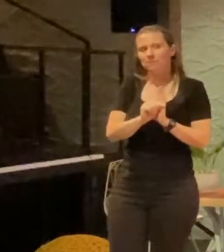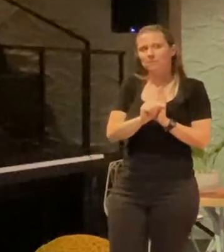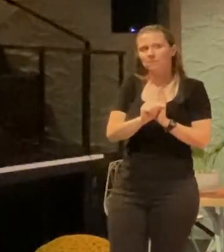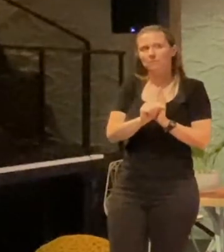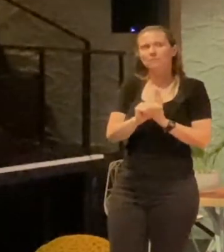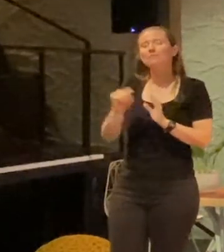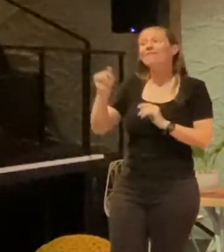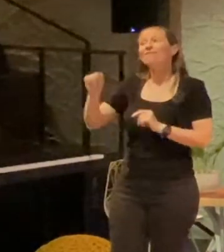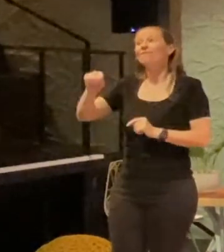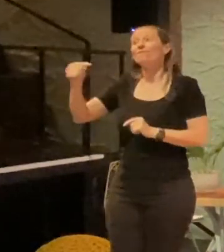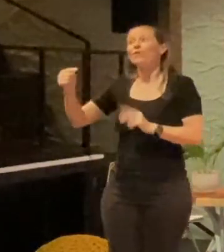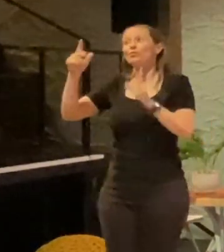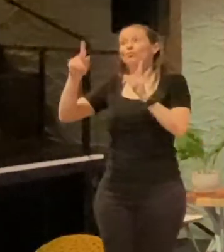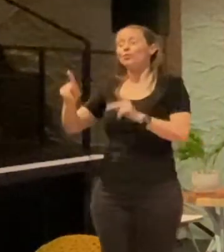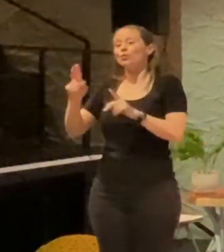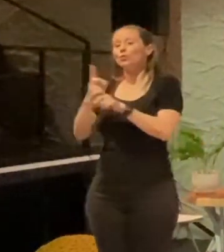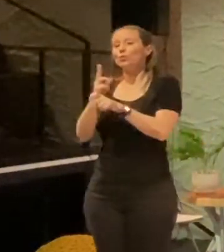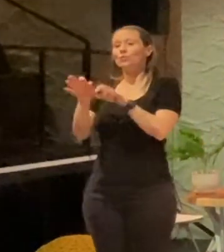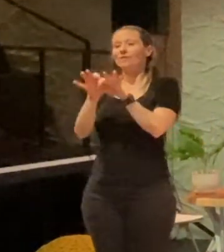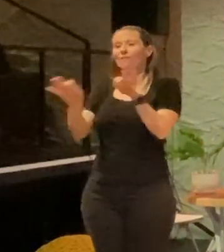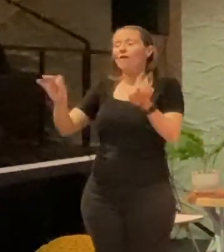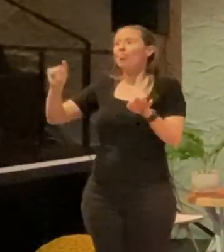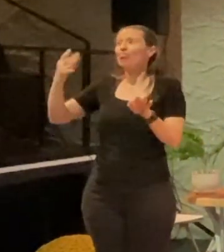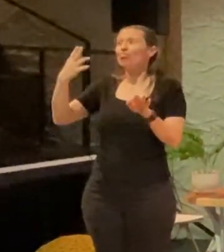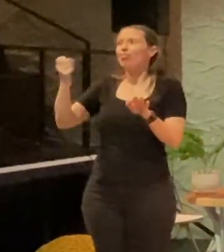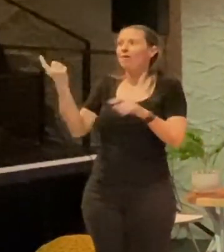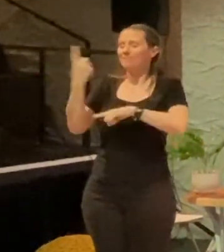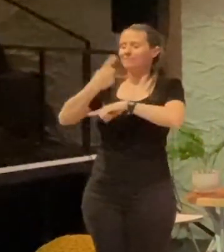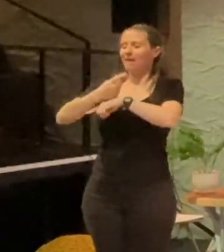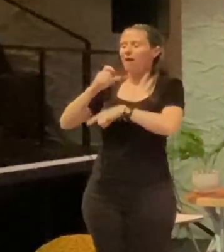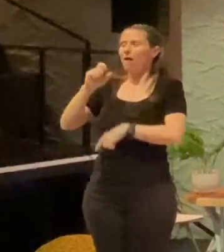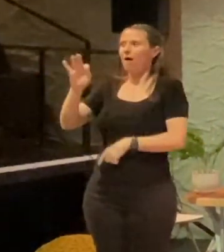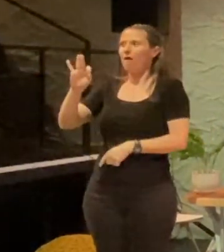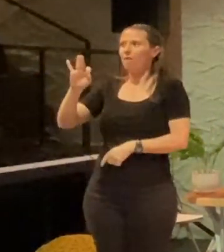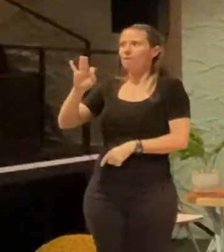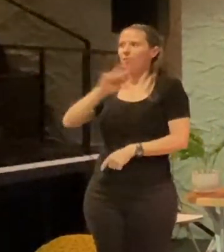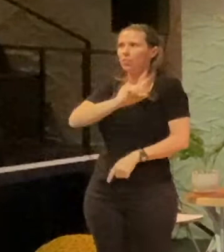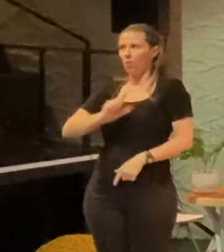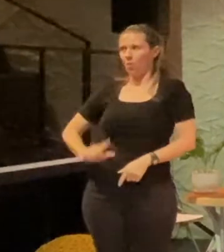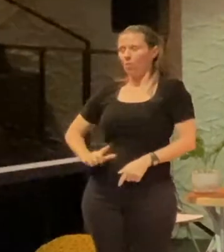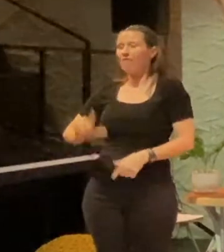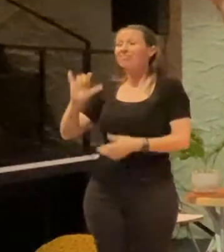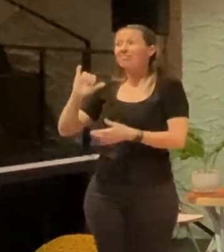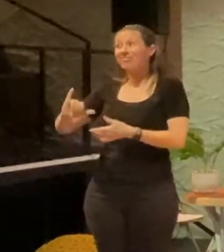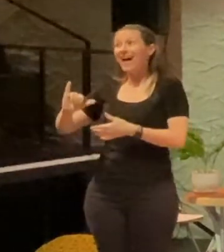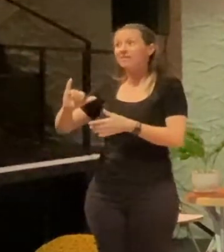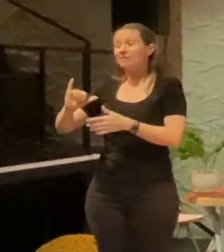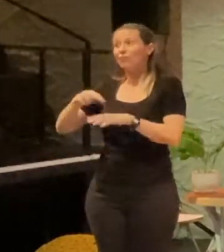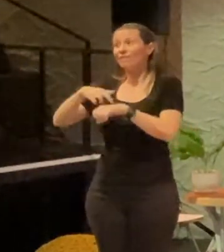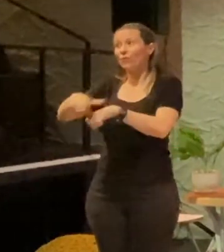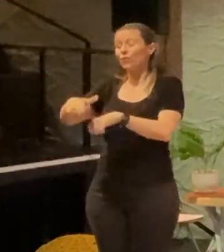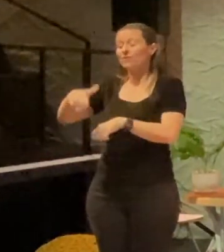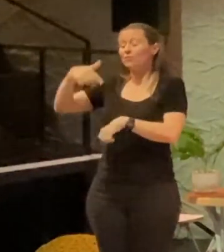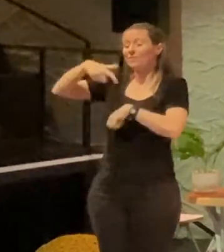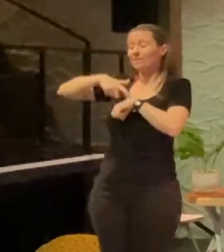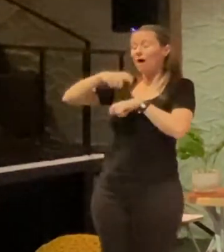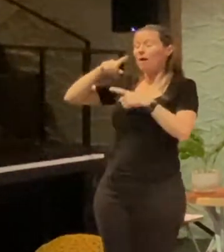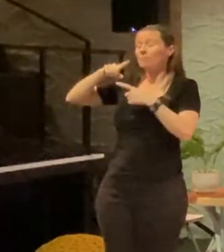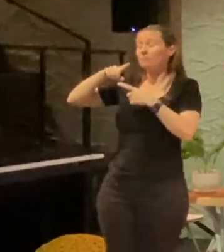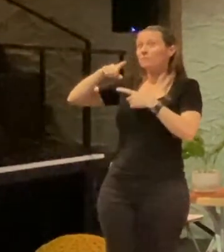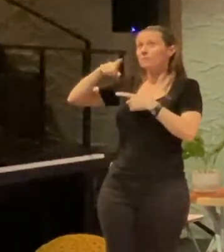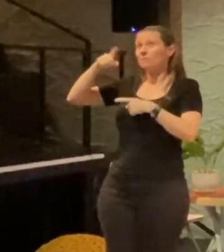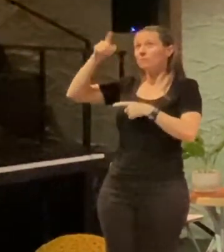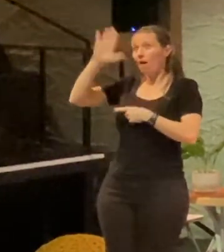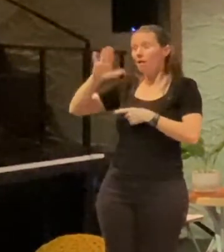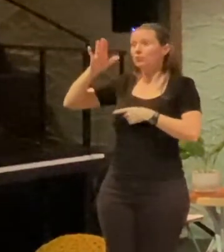And he's the first one to use this phrase, the day of the Lord, which is speaking to the time of God's justice to